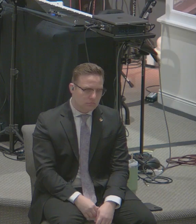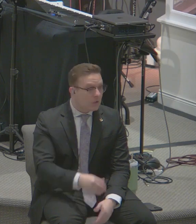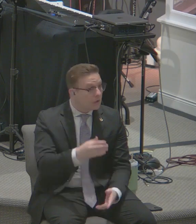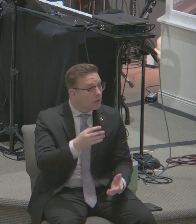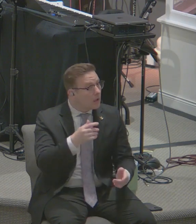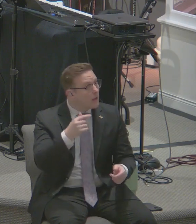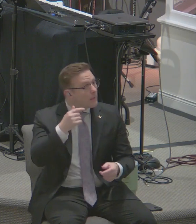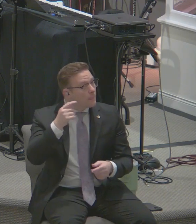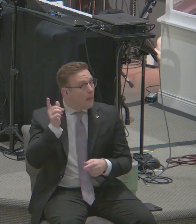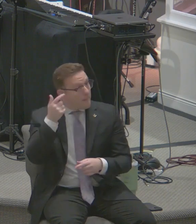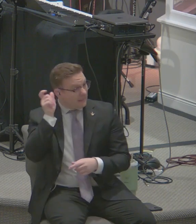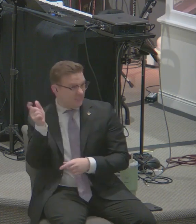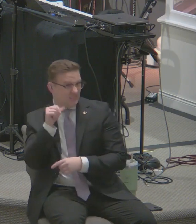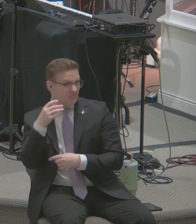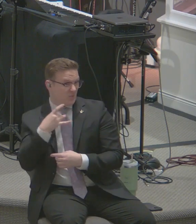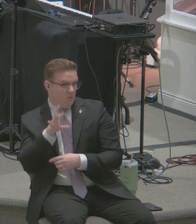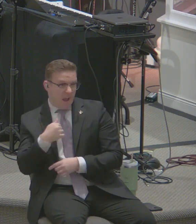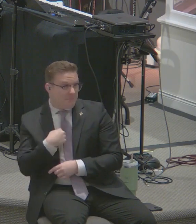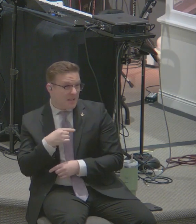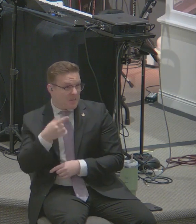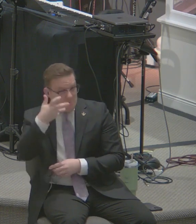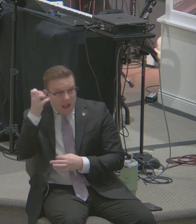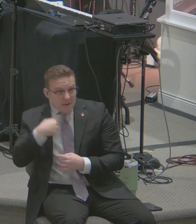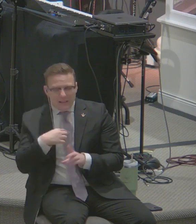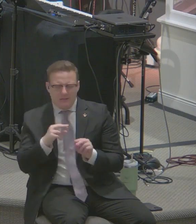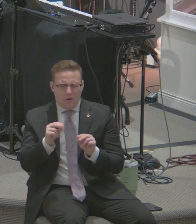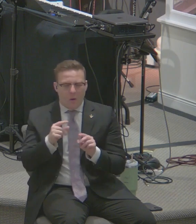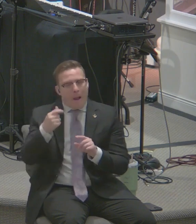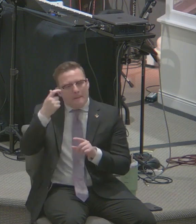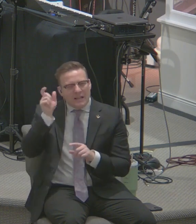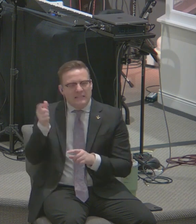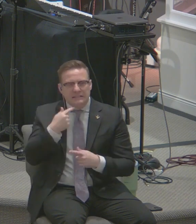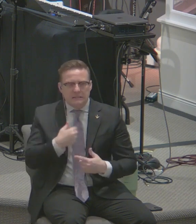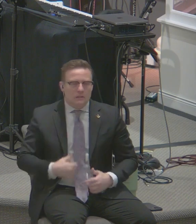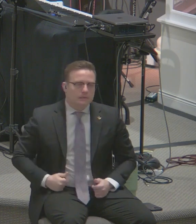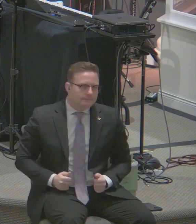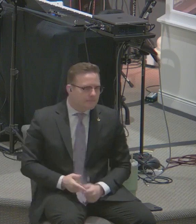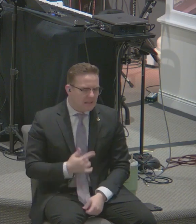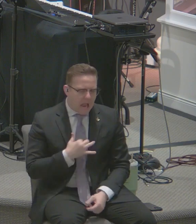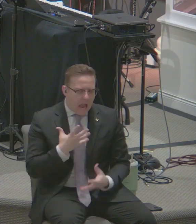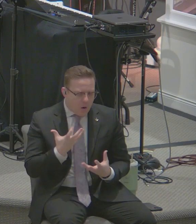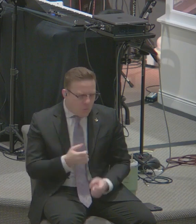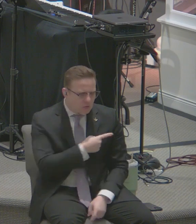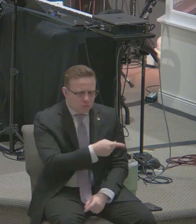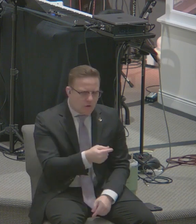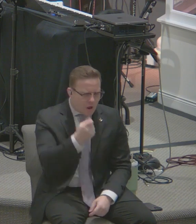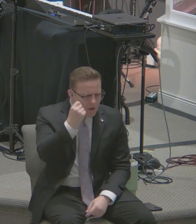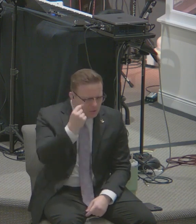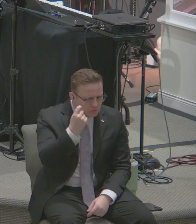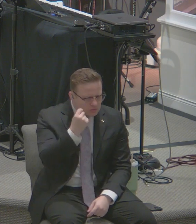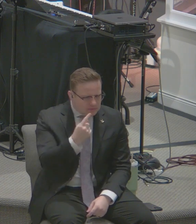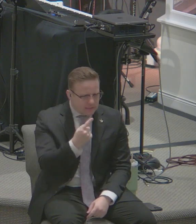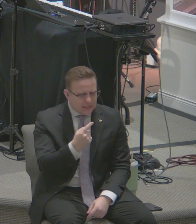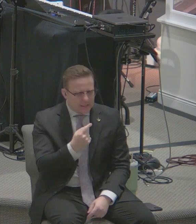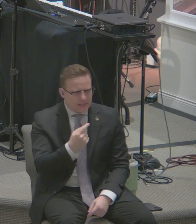Why? Because he doesn't like me? Because he's mad at me? No. Because he's like, I want them to understand that the counsel that I'm going to